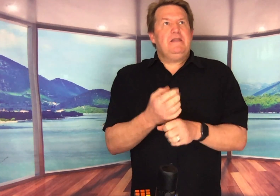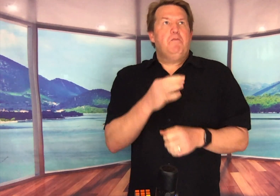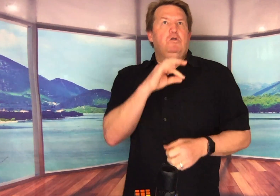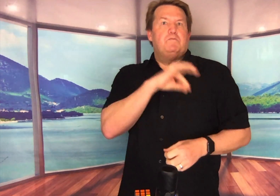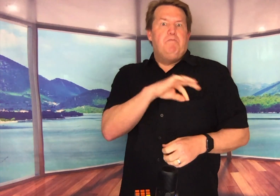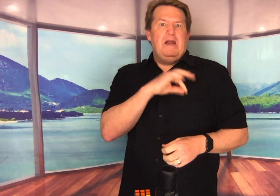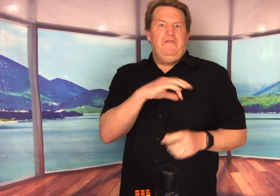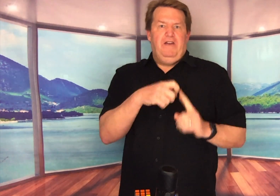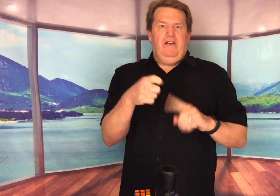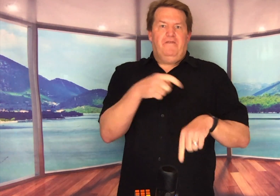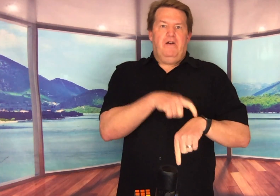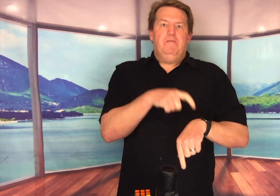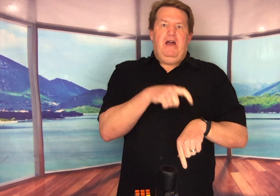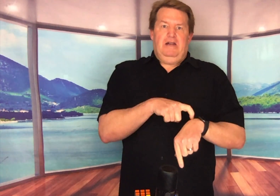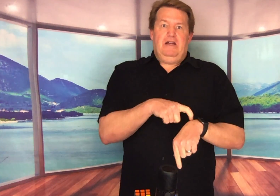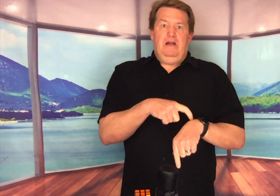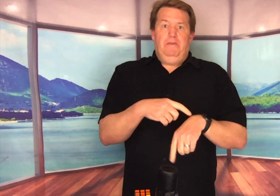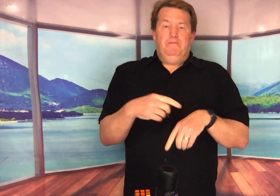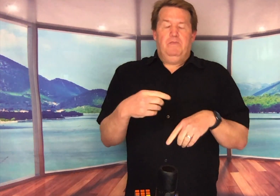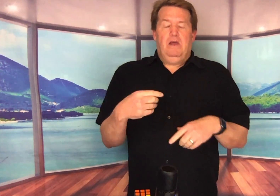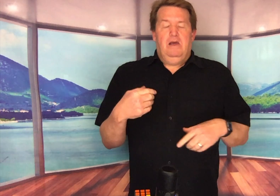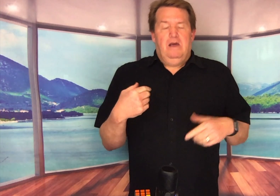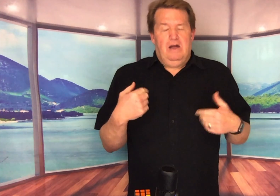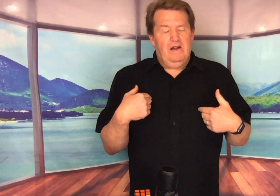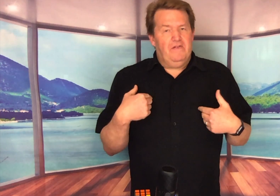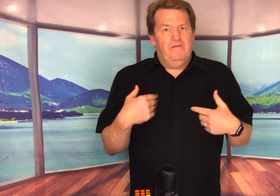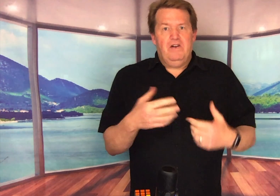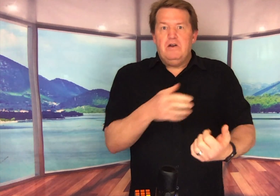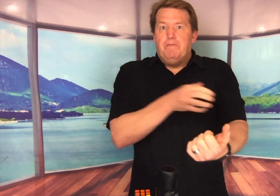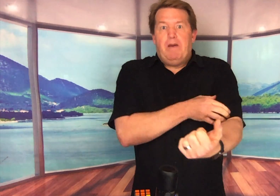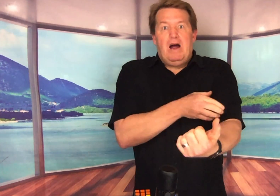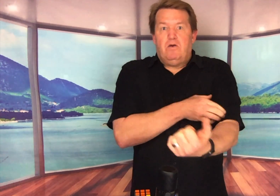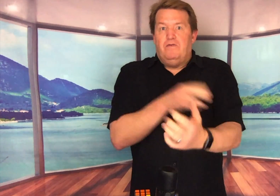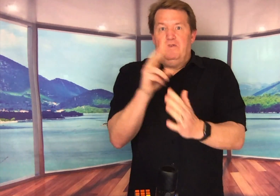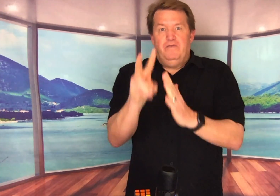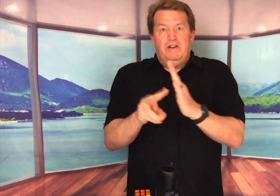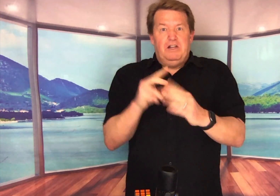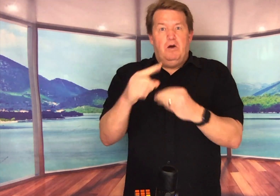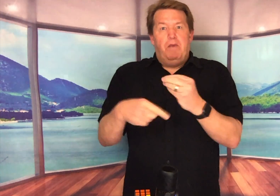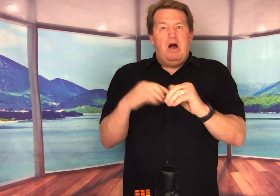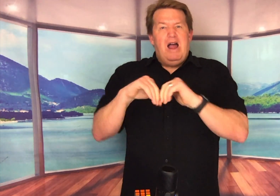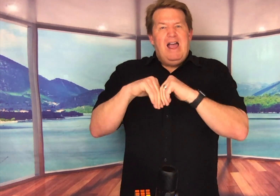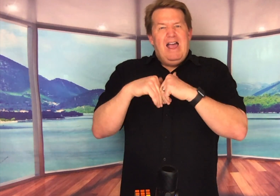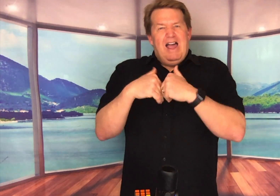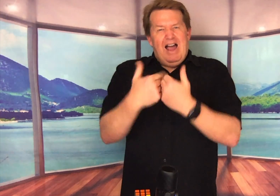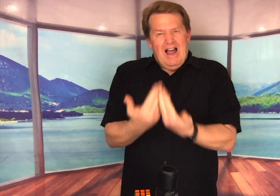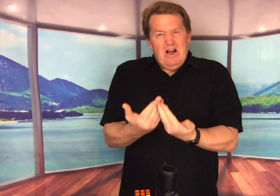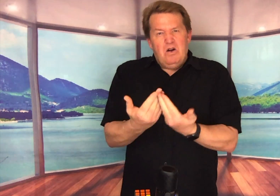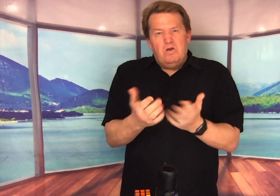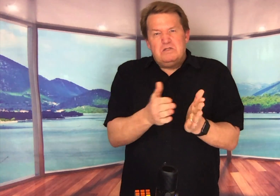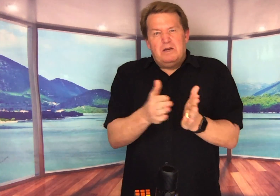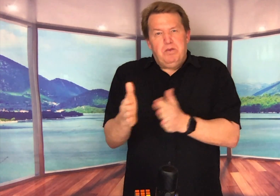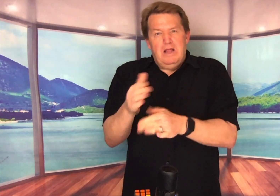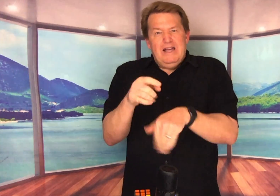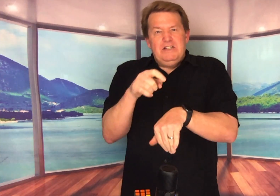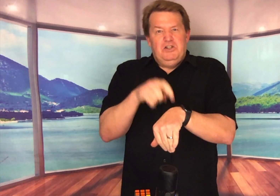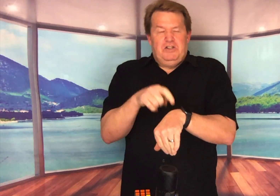most benefit from that time? I have a very powerful video about how to plan your